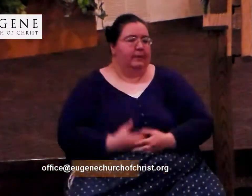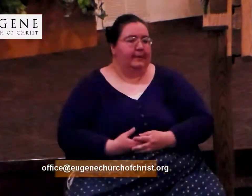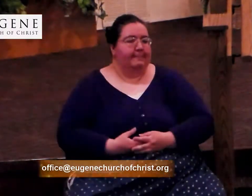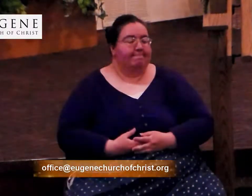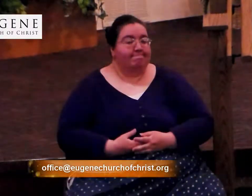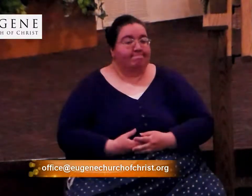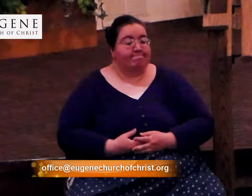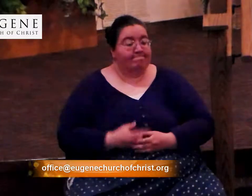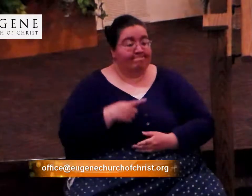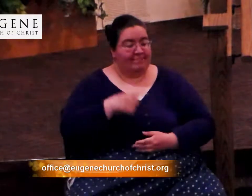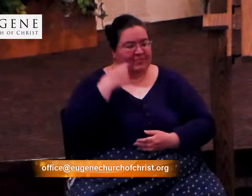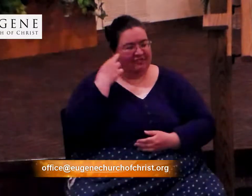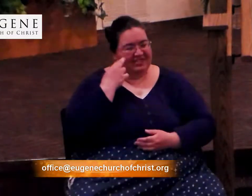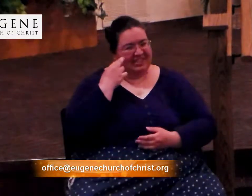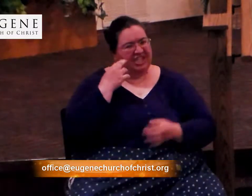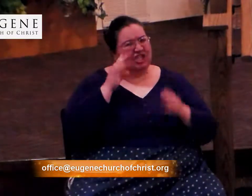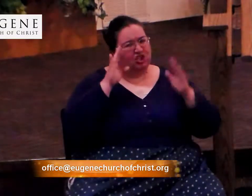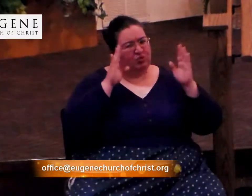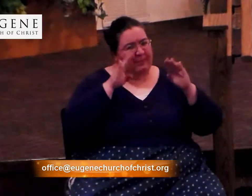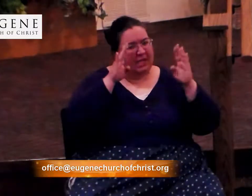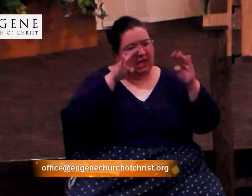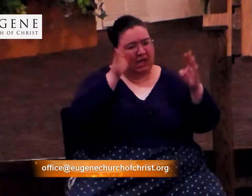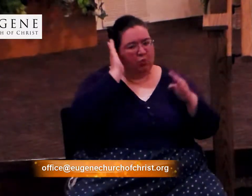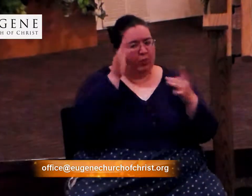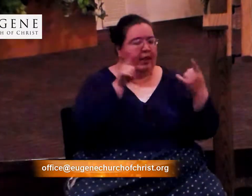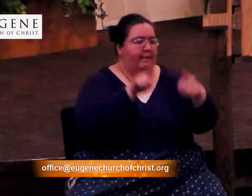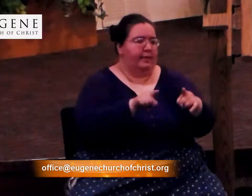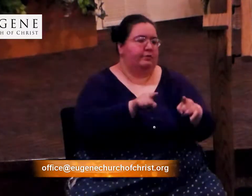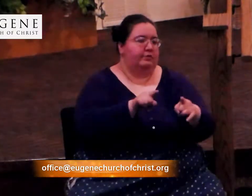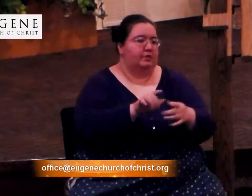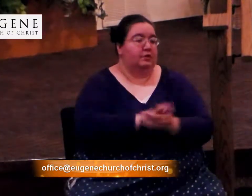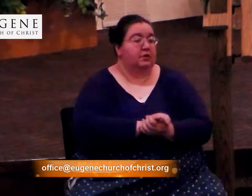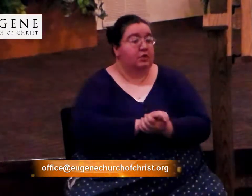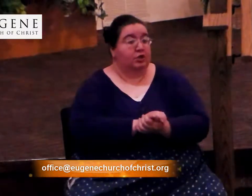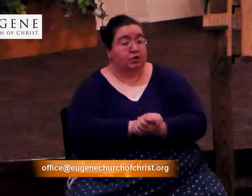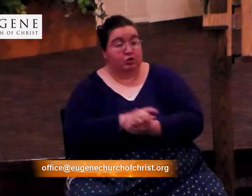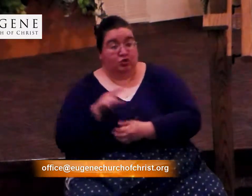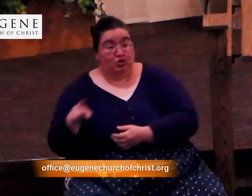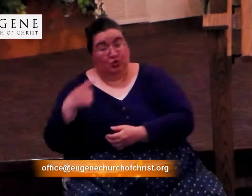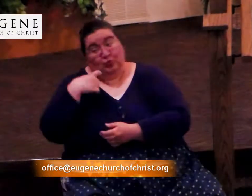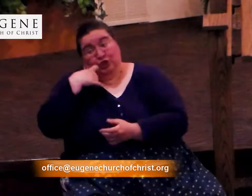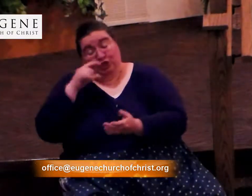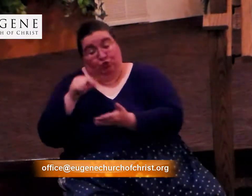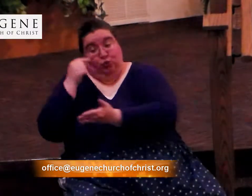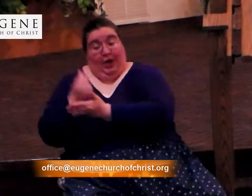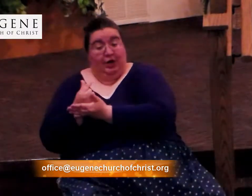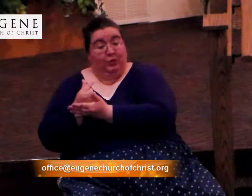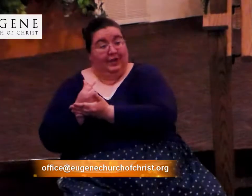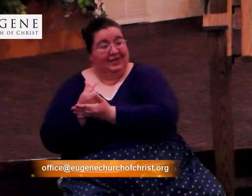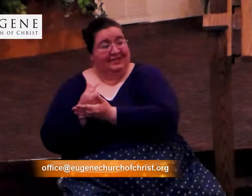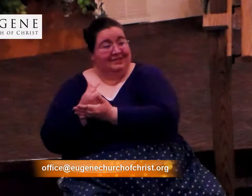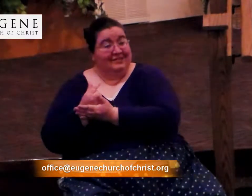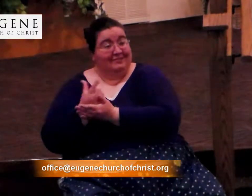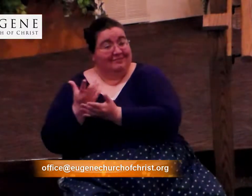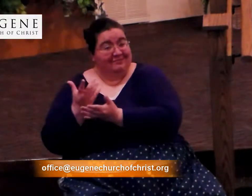going to come. Now, for those of us who just graduated or those who have those graduates in your family, there is a plan in place